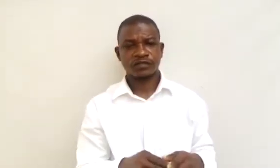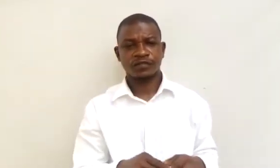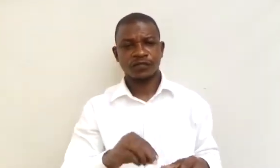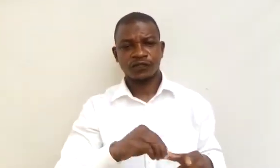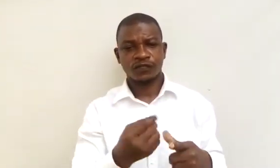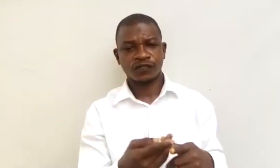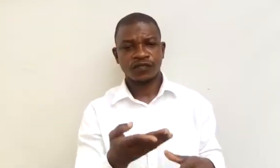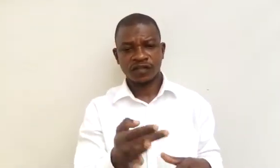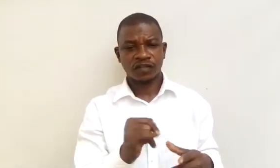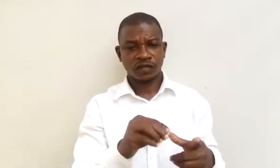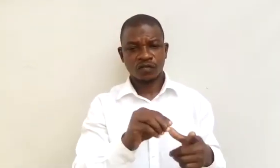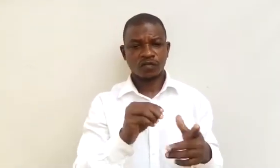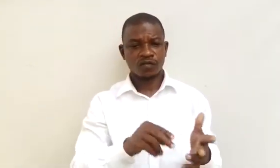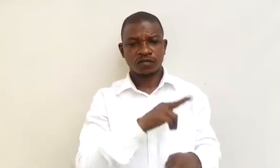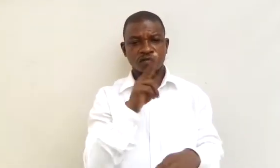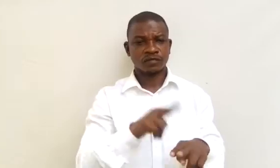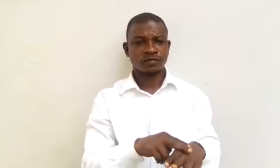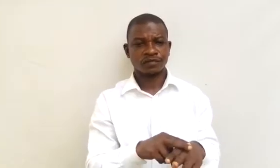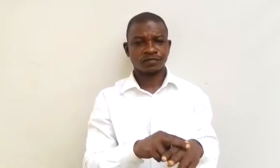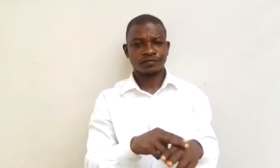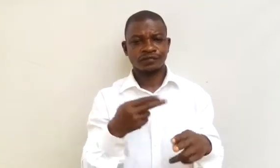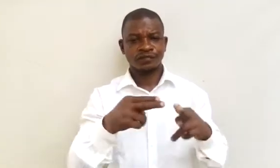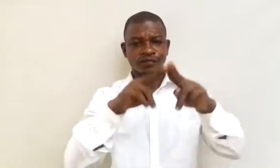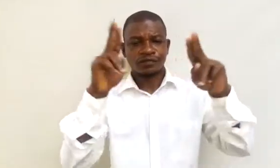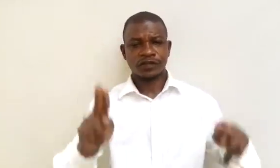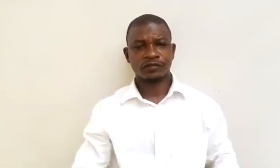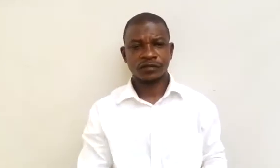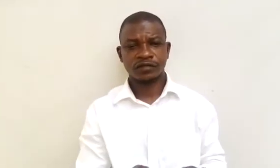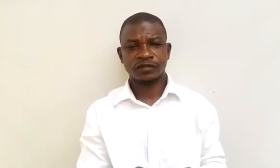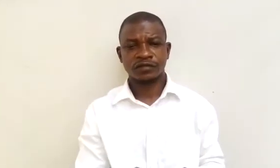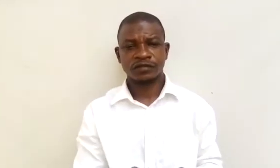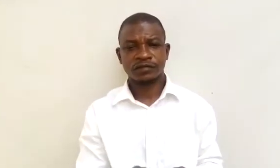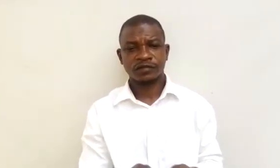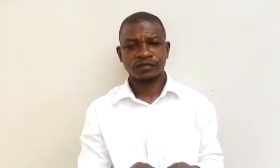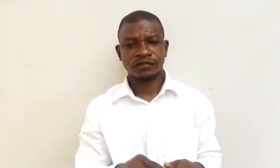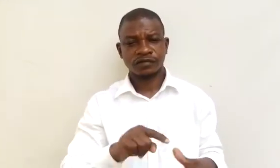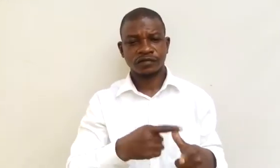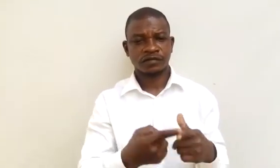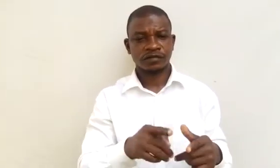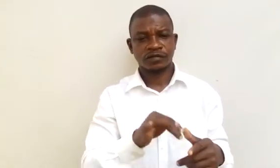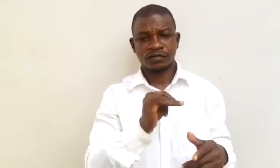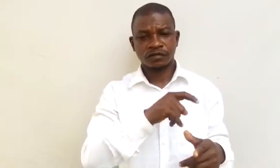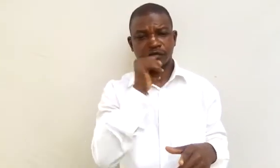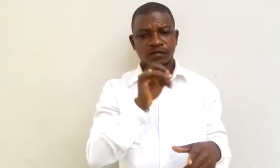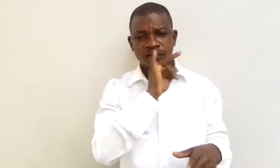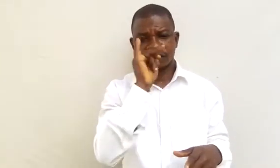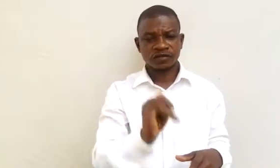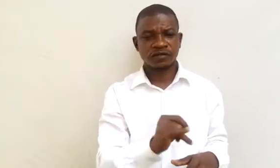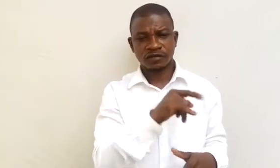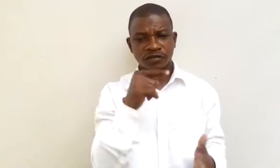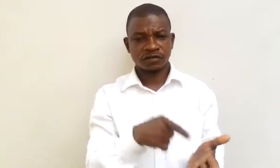their own natural habitats. Then the question is this: what is